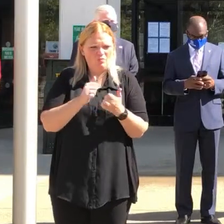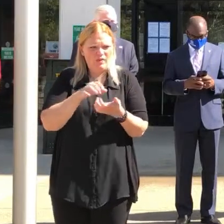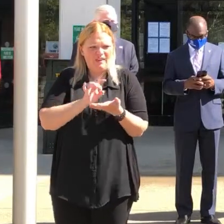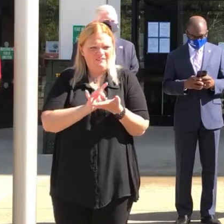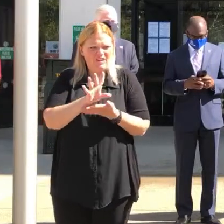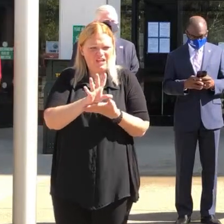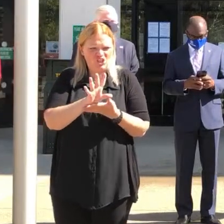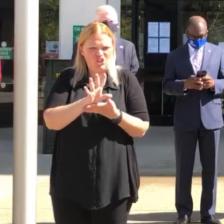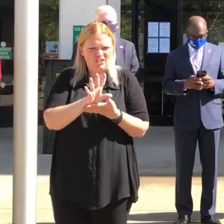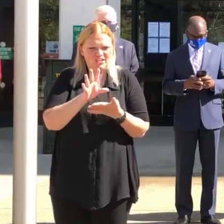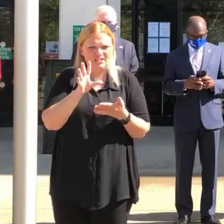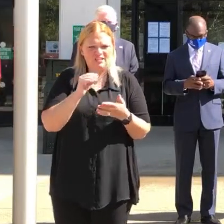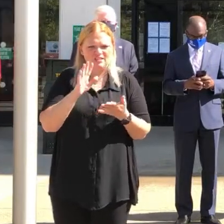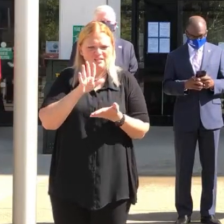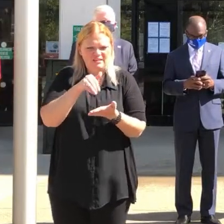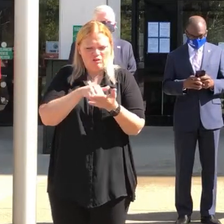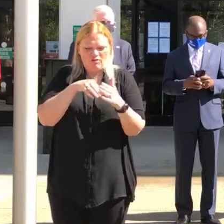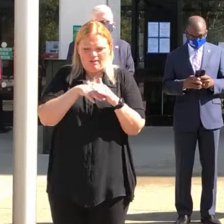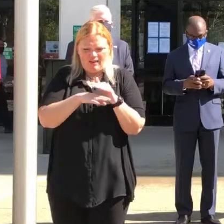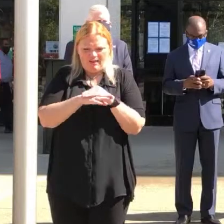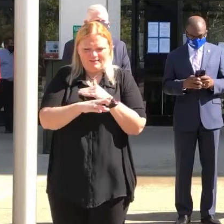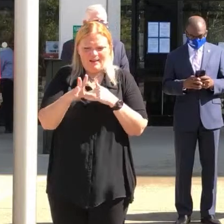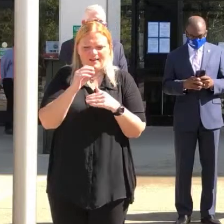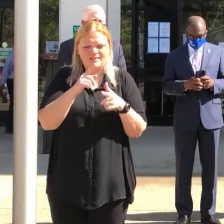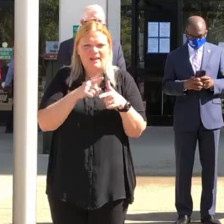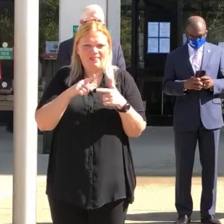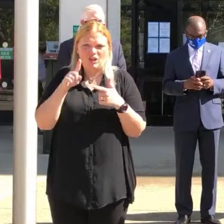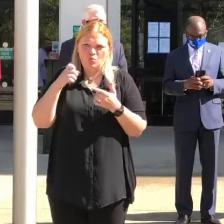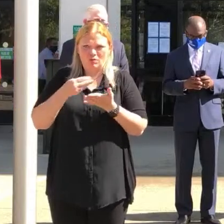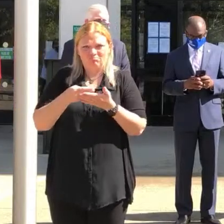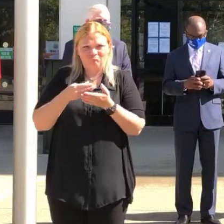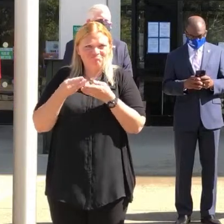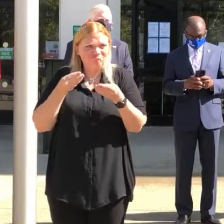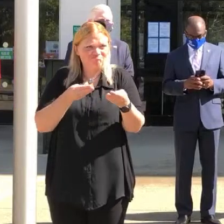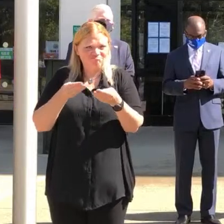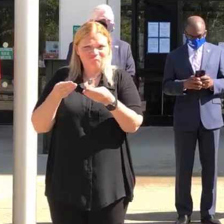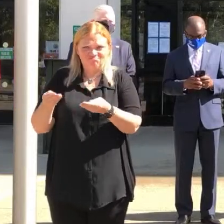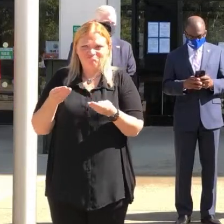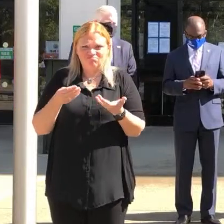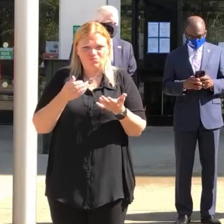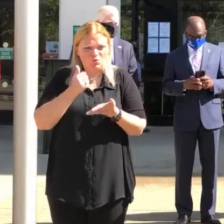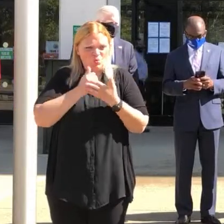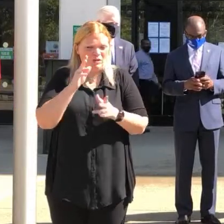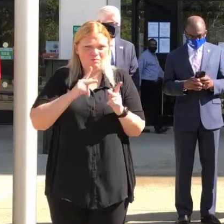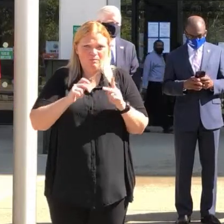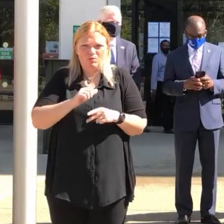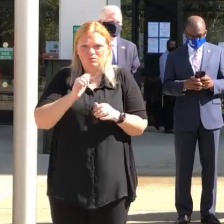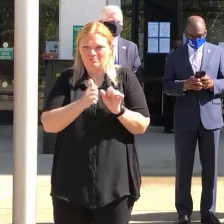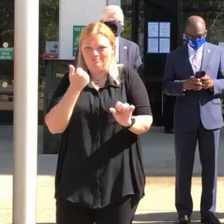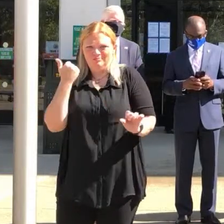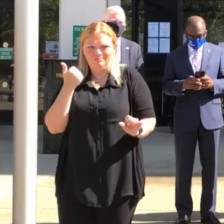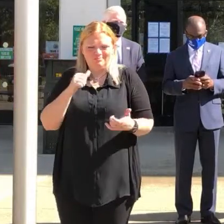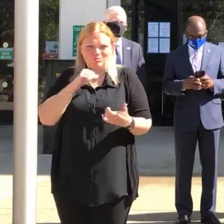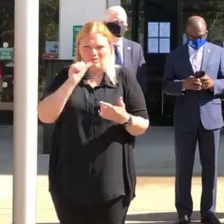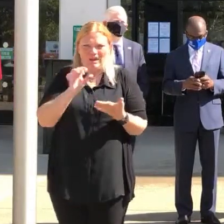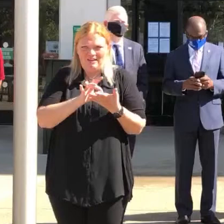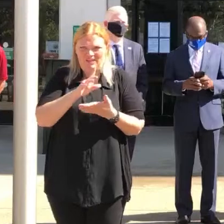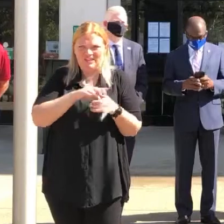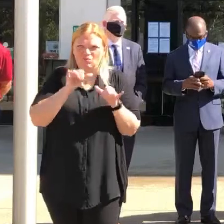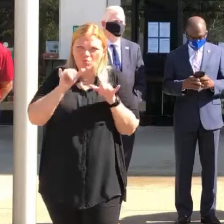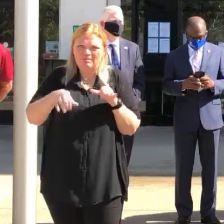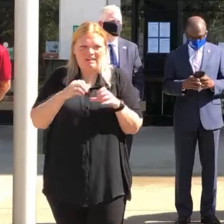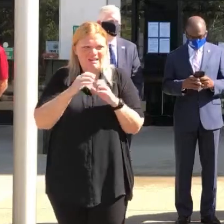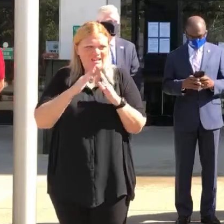eviction diversion, centralized access, and then you need funding to help people not be evicted or stay in their